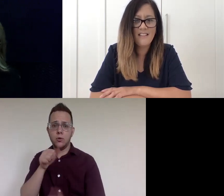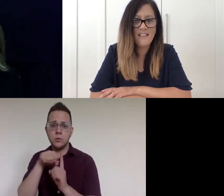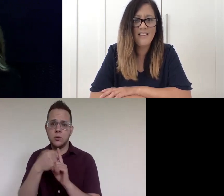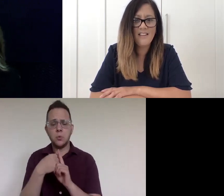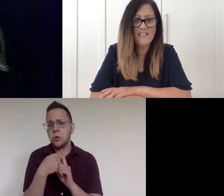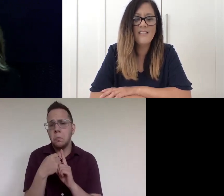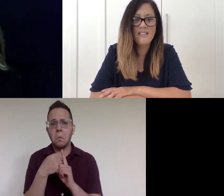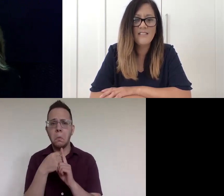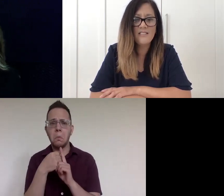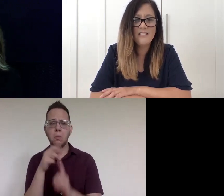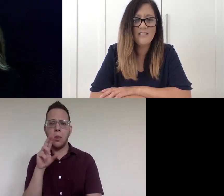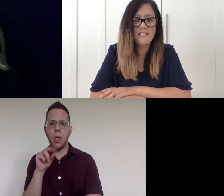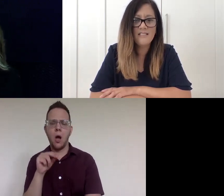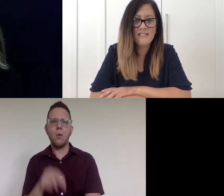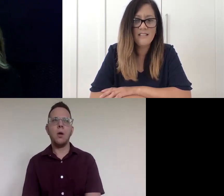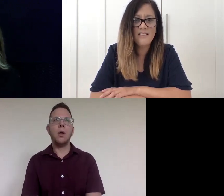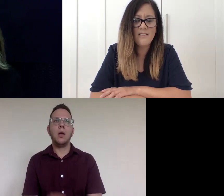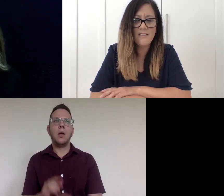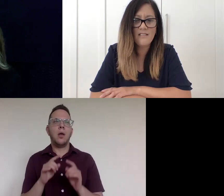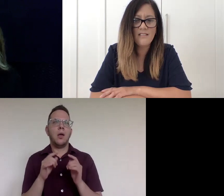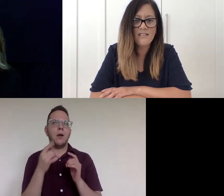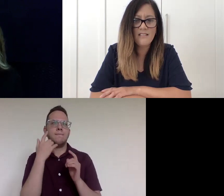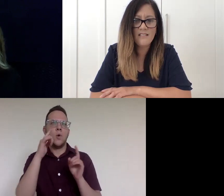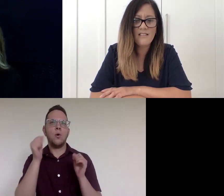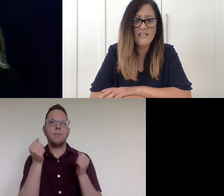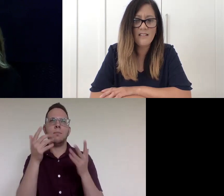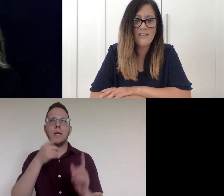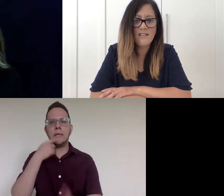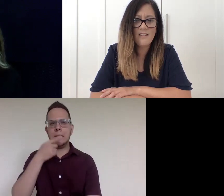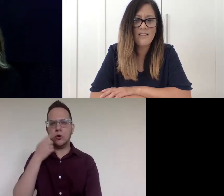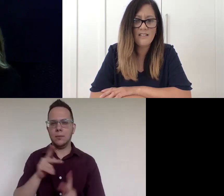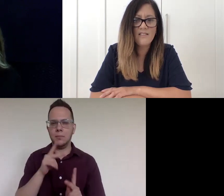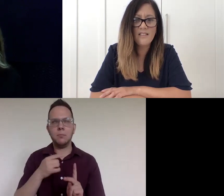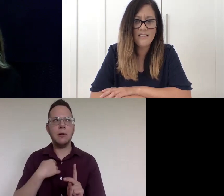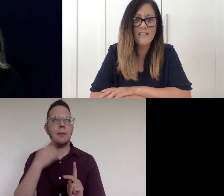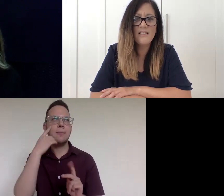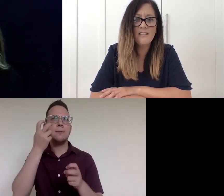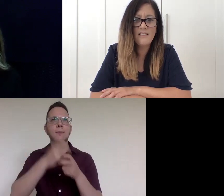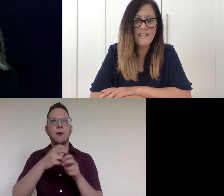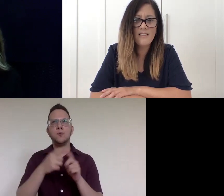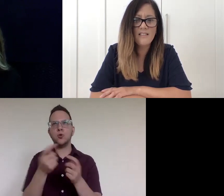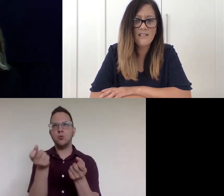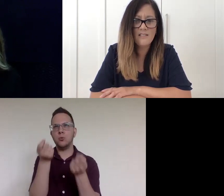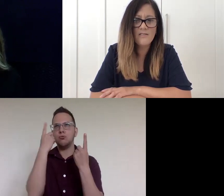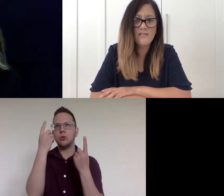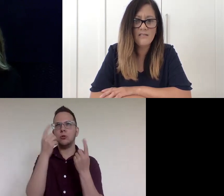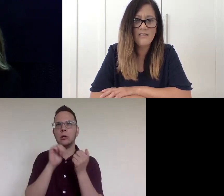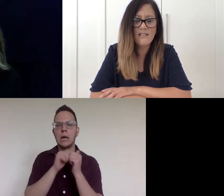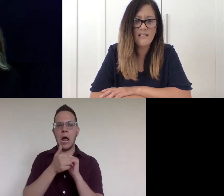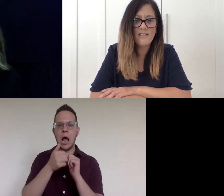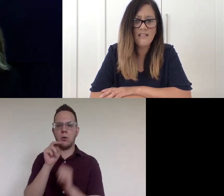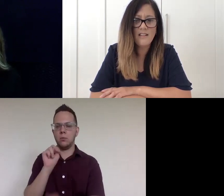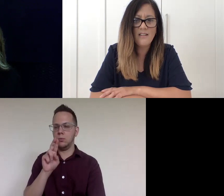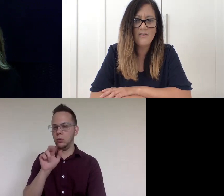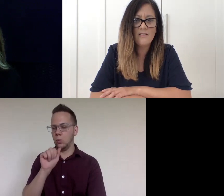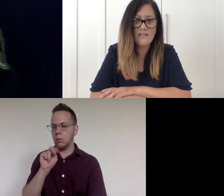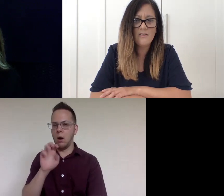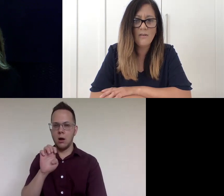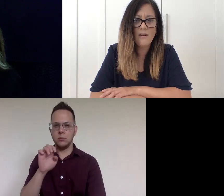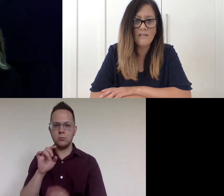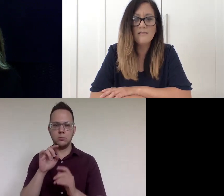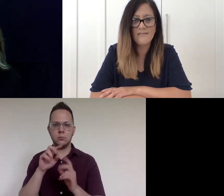my style. So I like looking and listening and then having CART for other situations. So it wouldn't be appropriate for me to